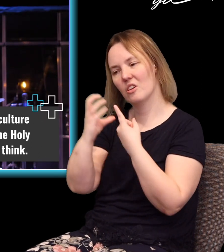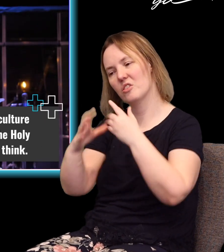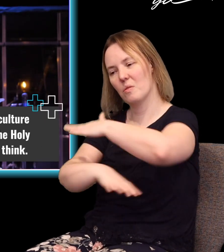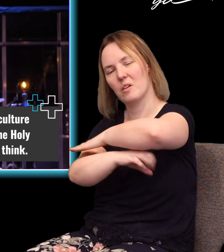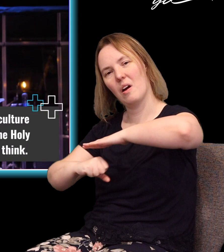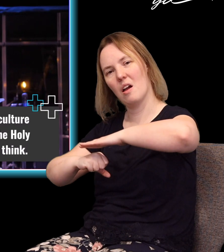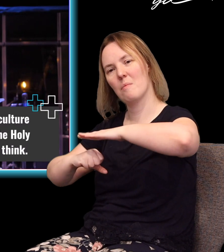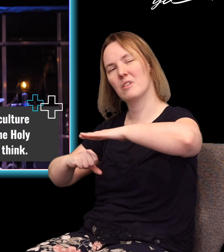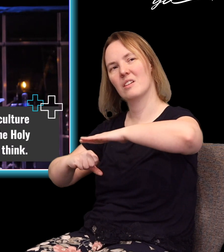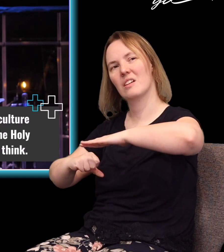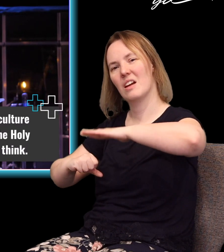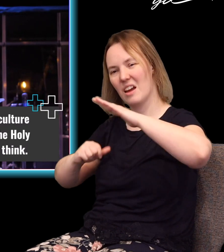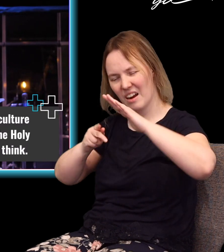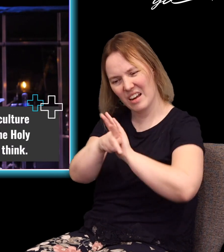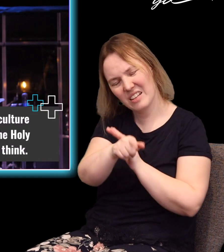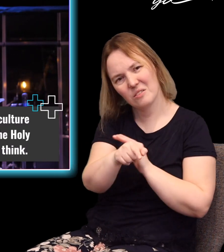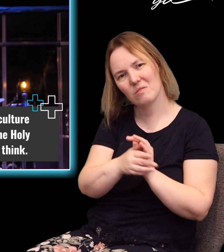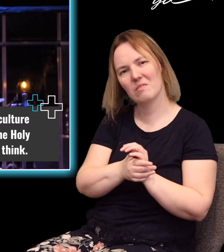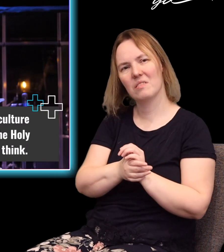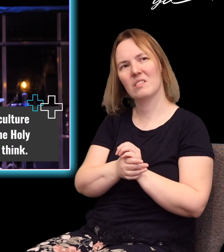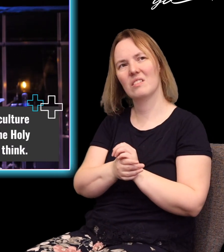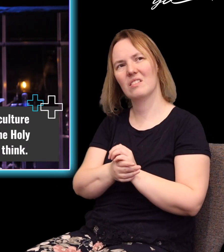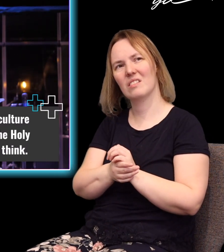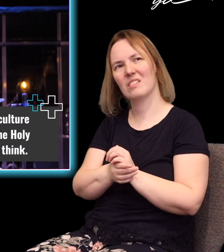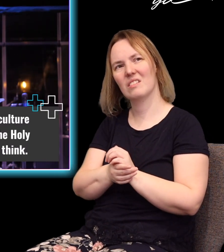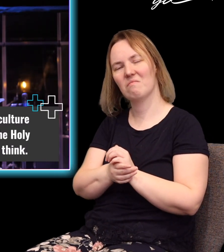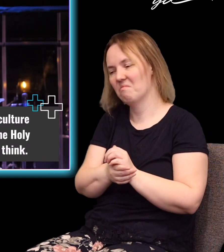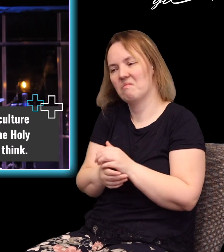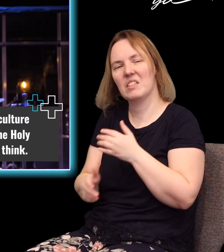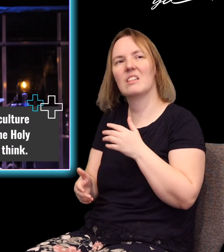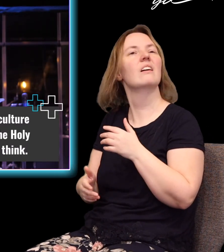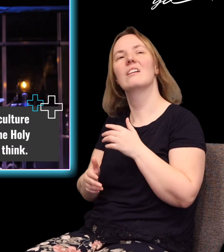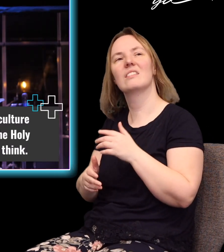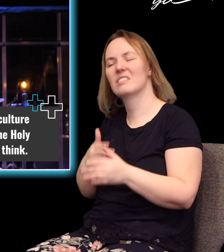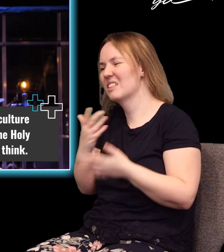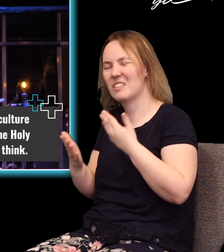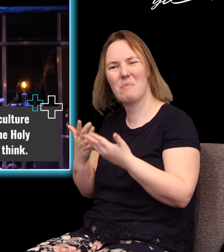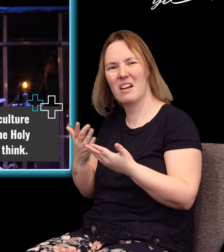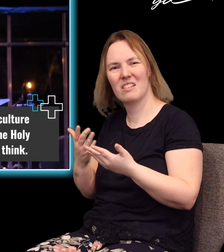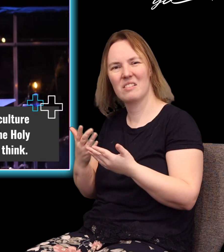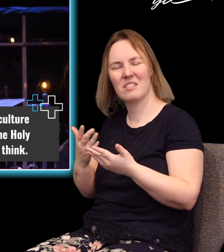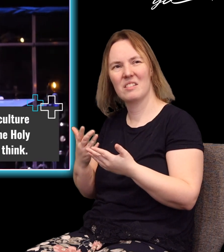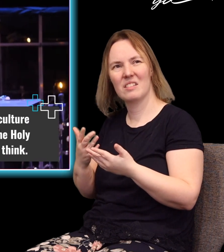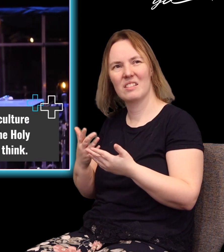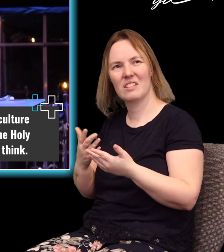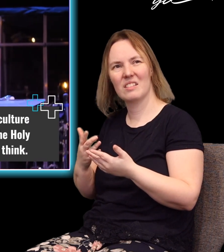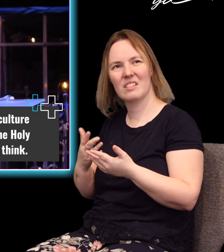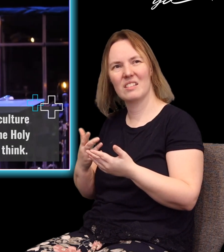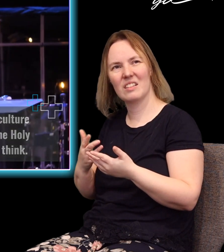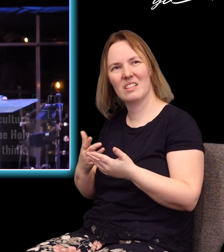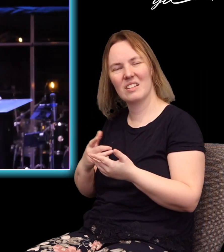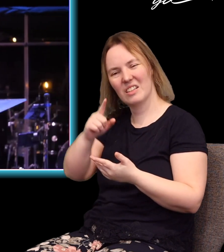to rob, steal, kill you. Don't care what your culture says. Isn't it funny? This is totally